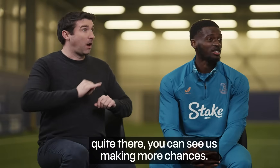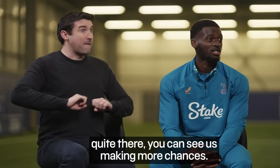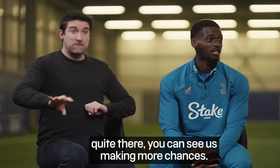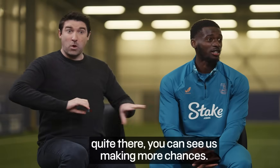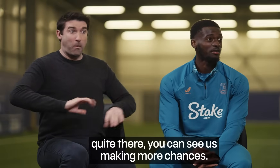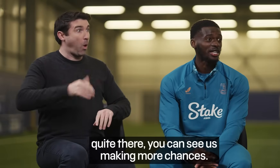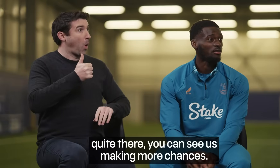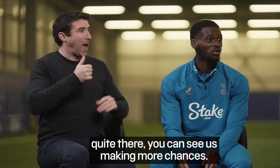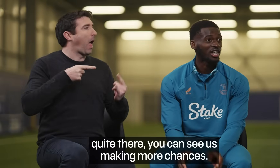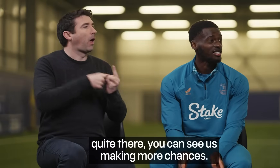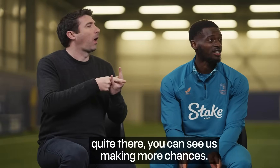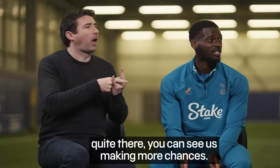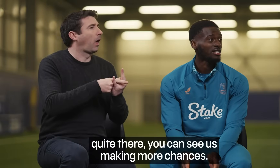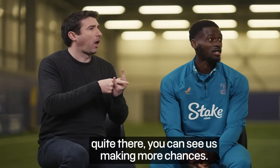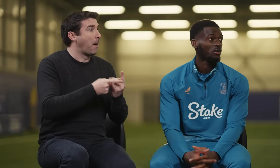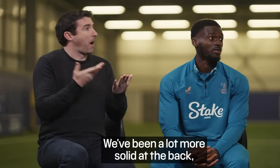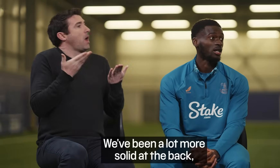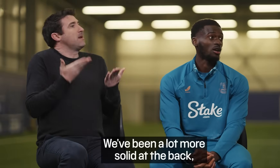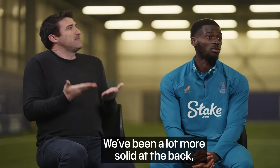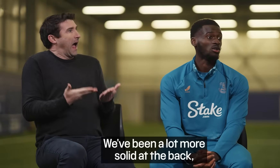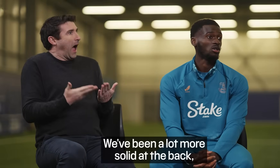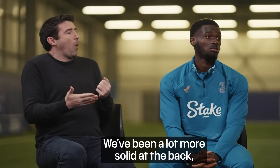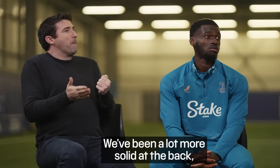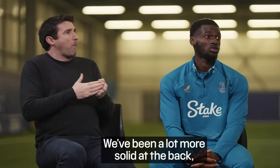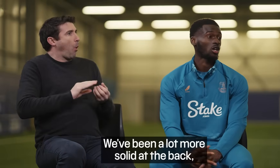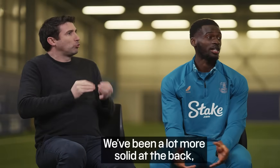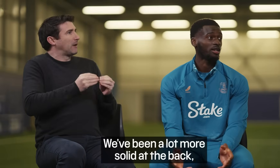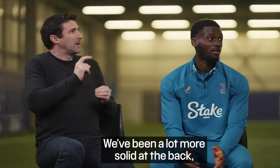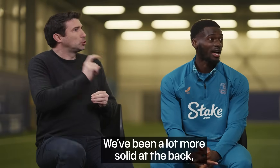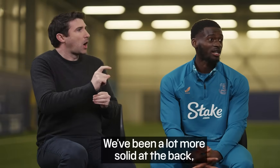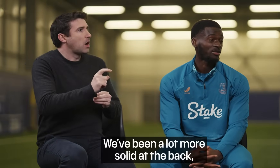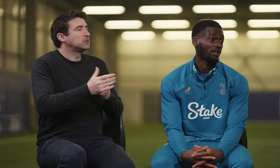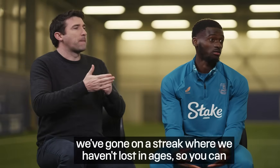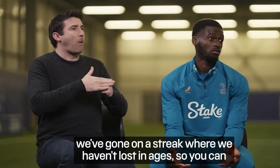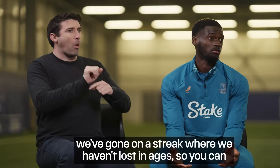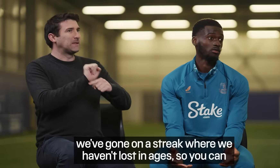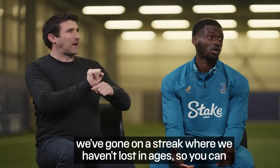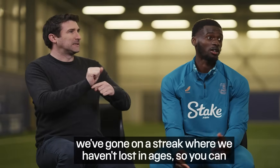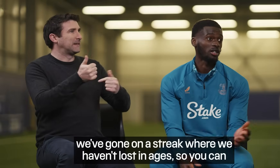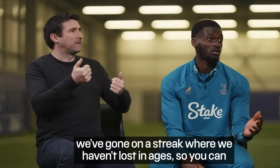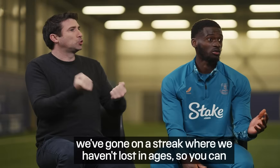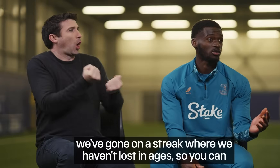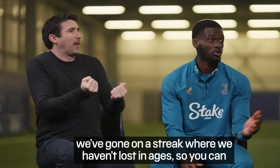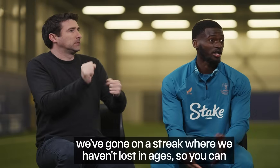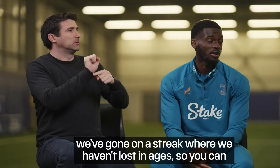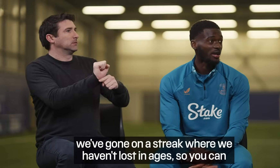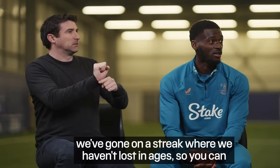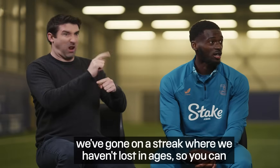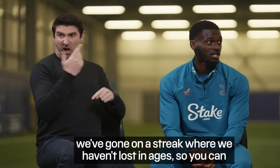us making more chances. We've been a lot more solid at the back. We've gone on a streak where we haven't lost in